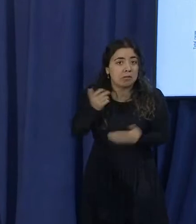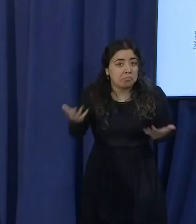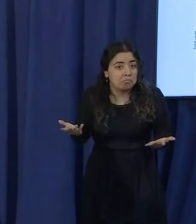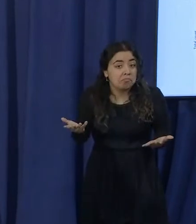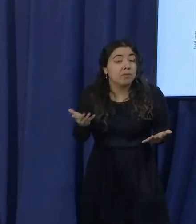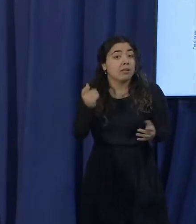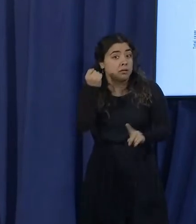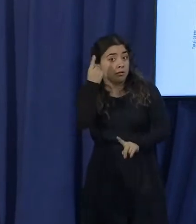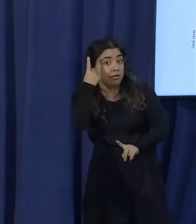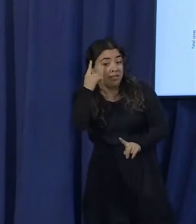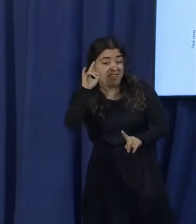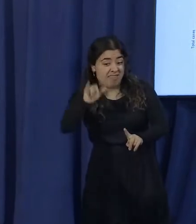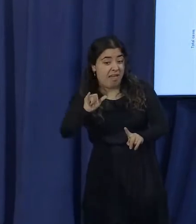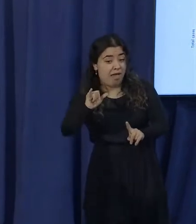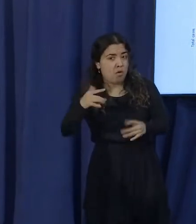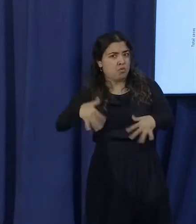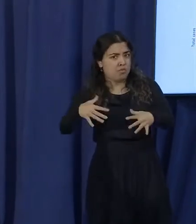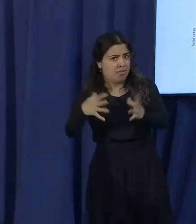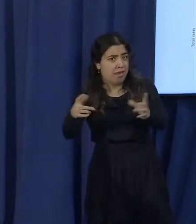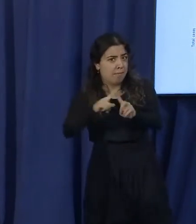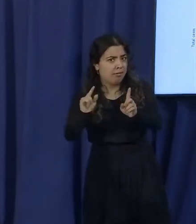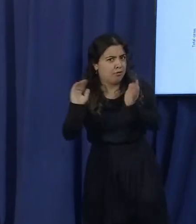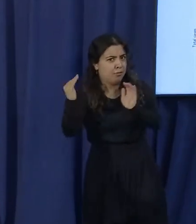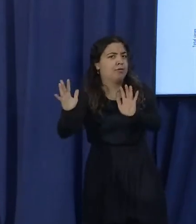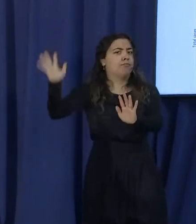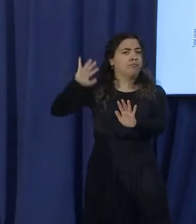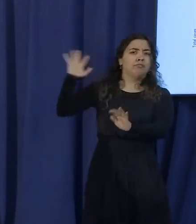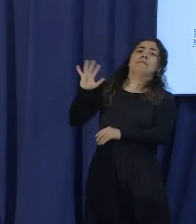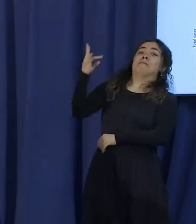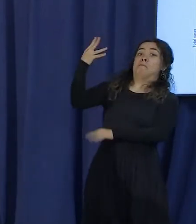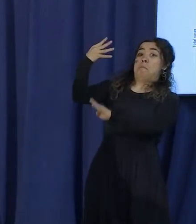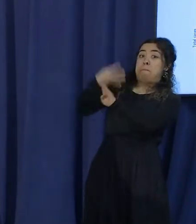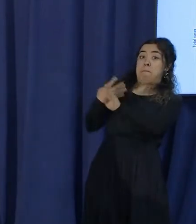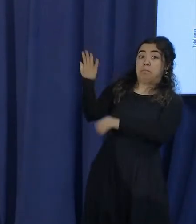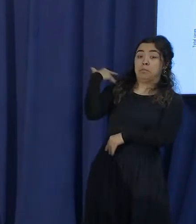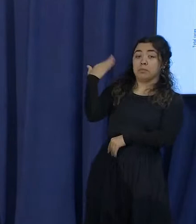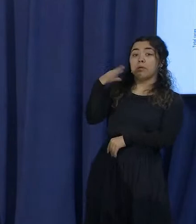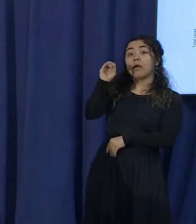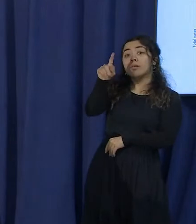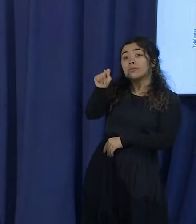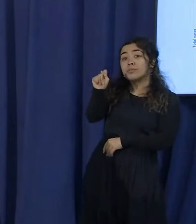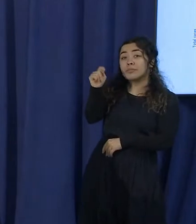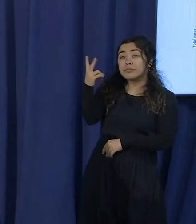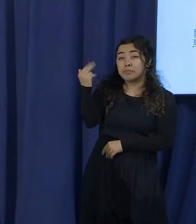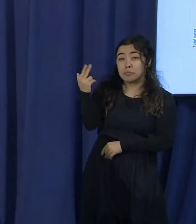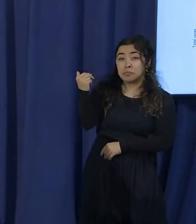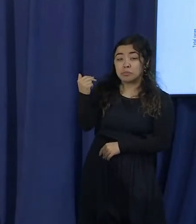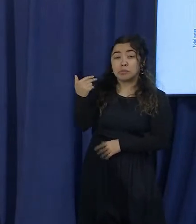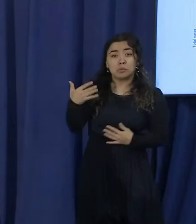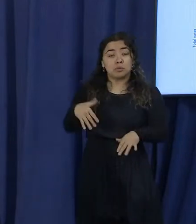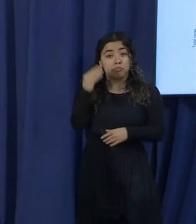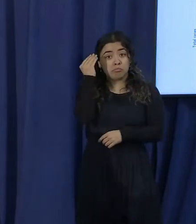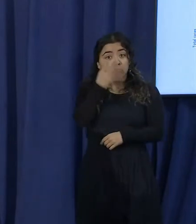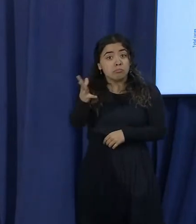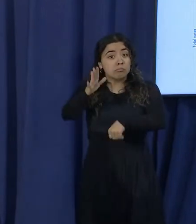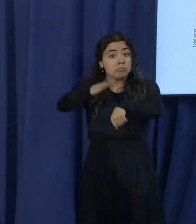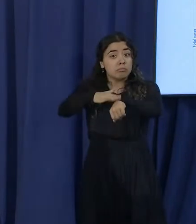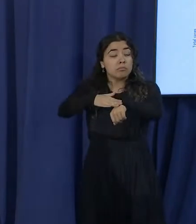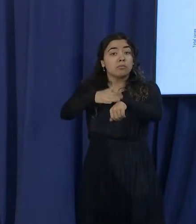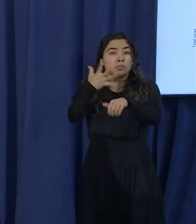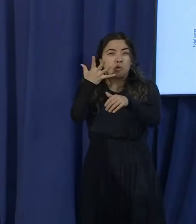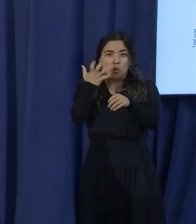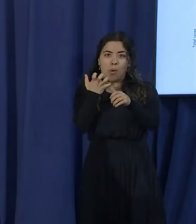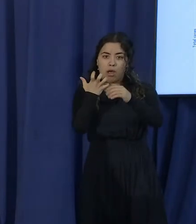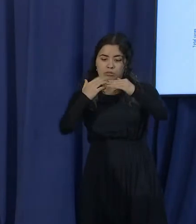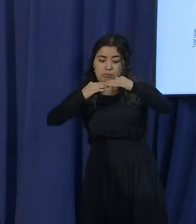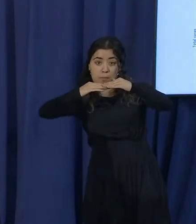to where we were 4 months ago, October 13. You might recall we want to get down to below 400